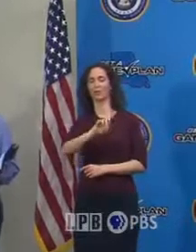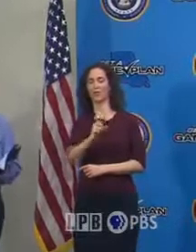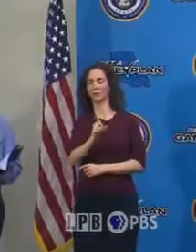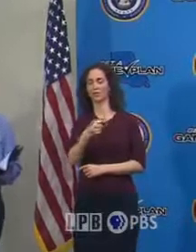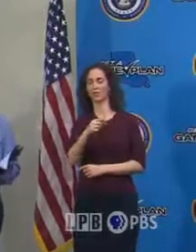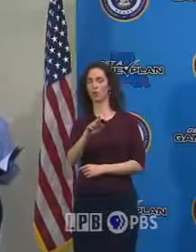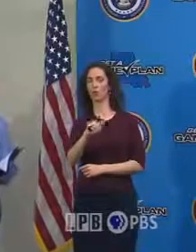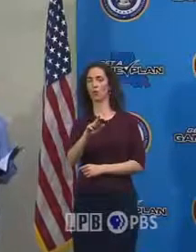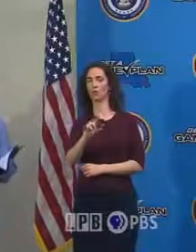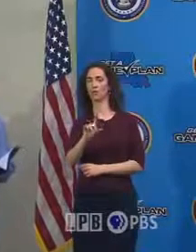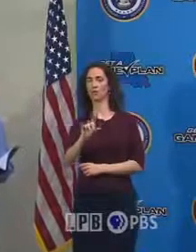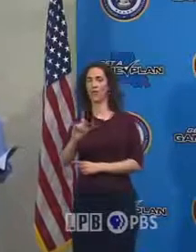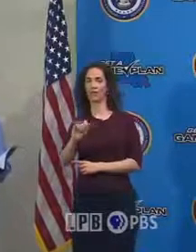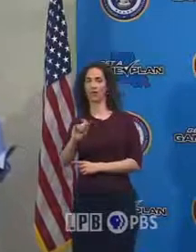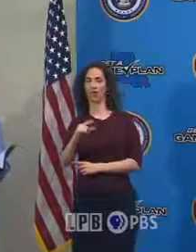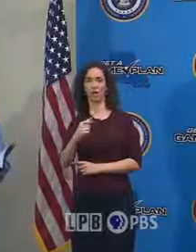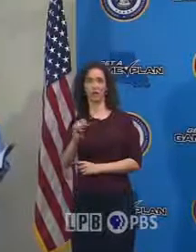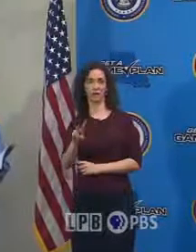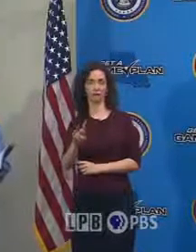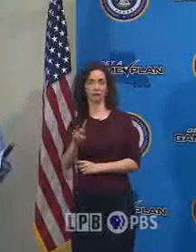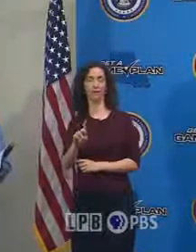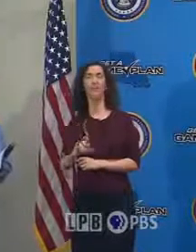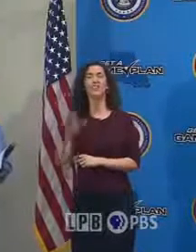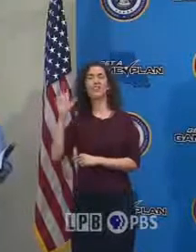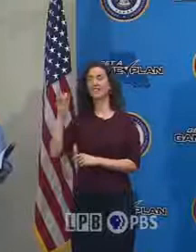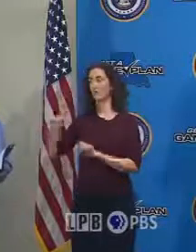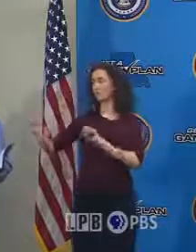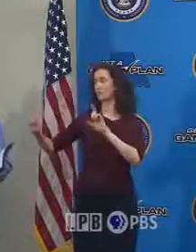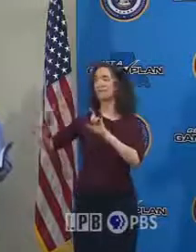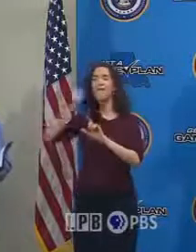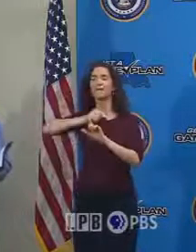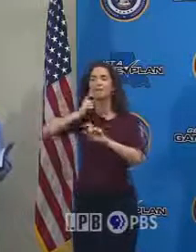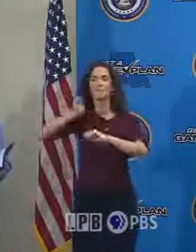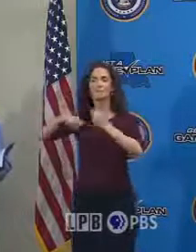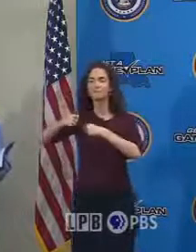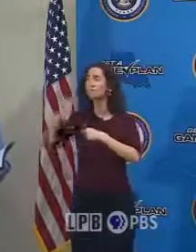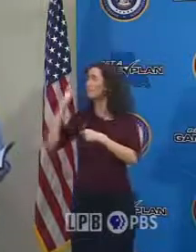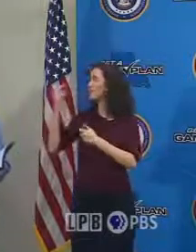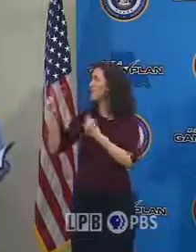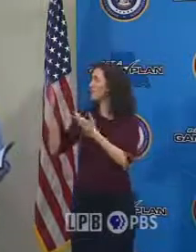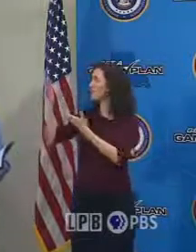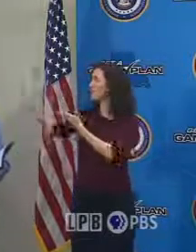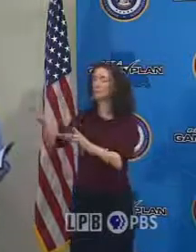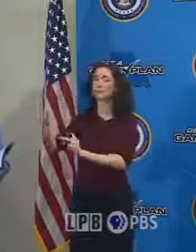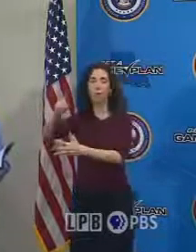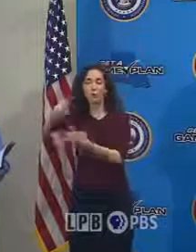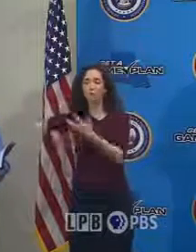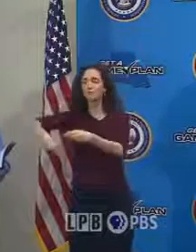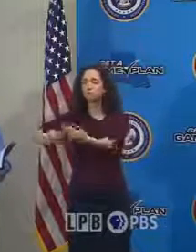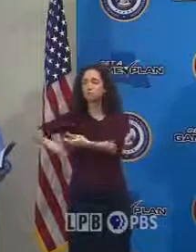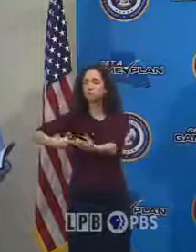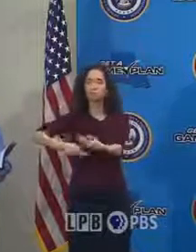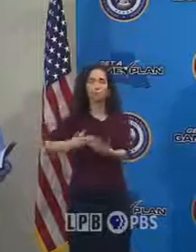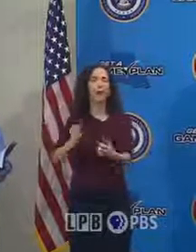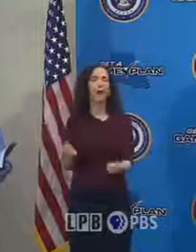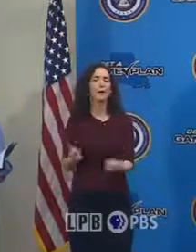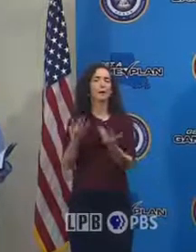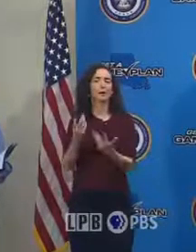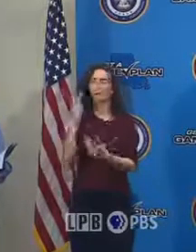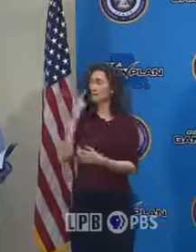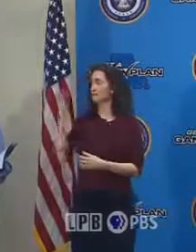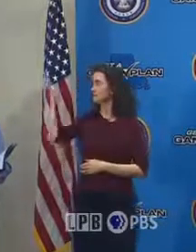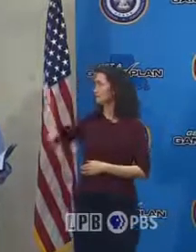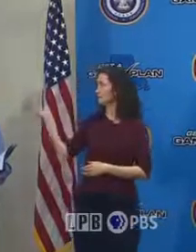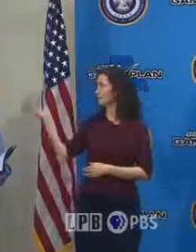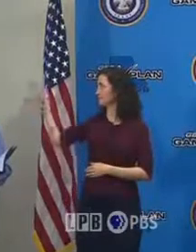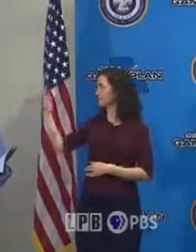each and every day so you can see the amount of commodities that are being distributed to the citizens and the visitors to our state. I